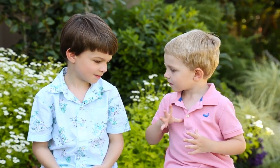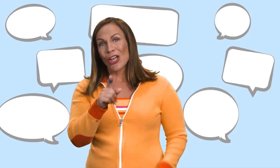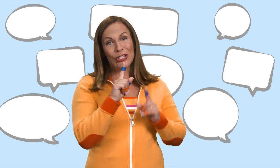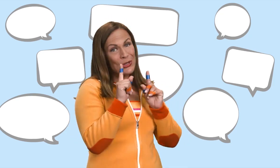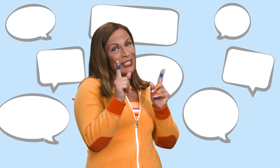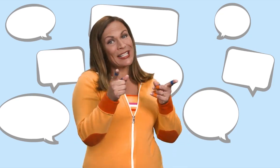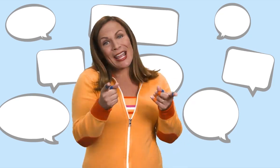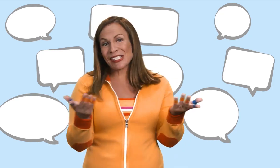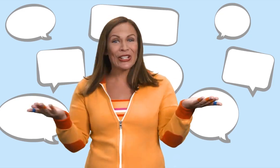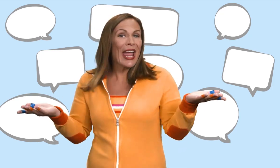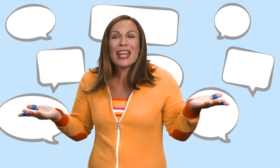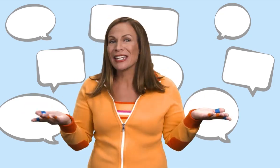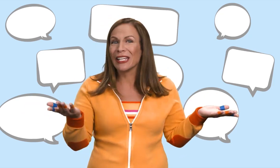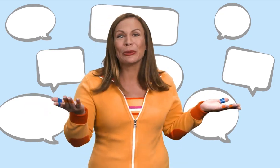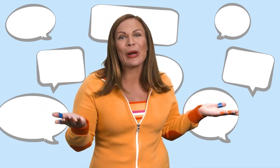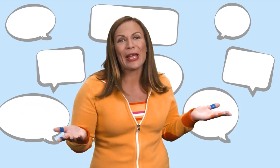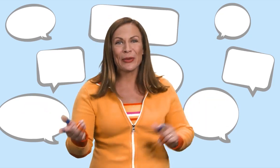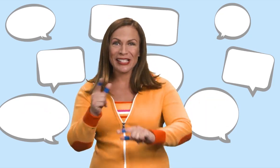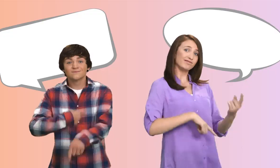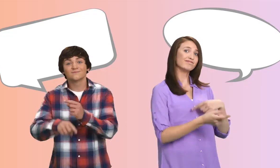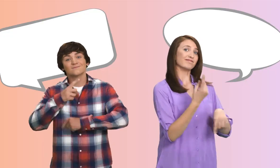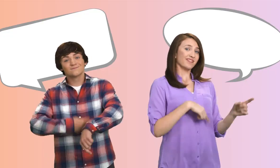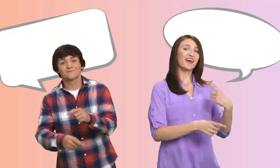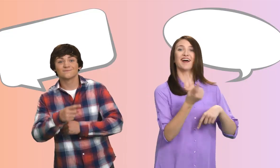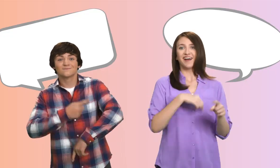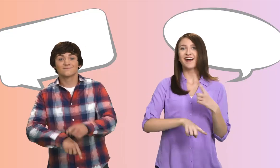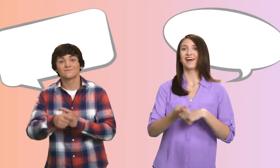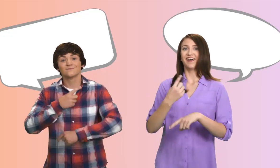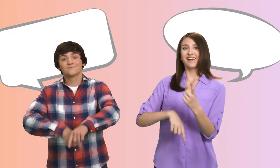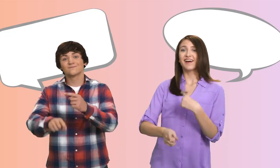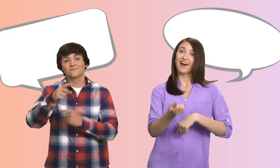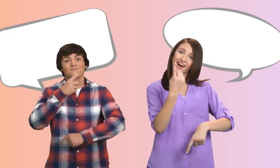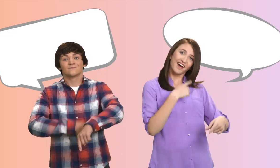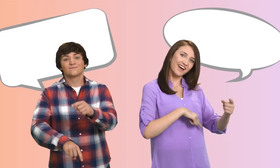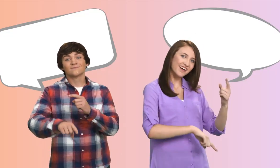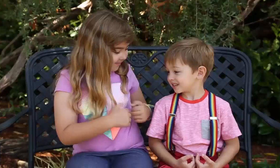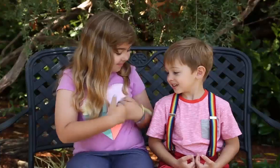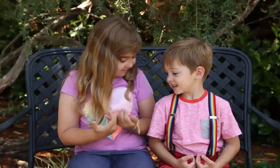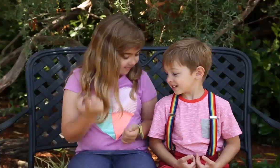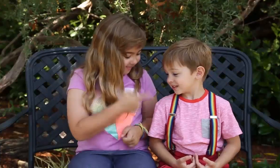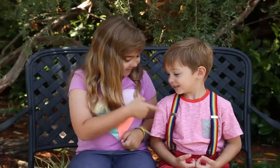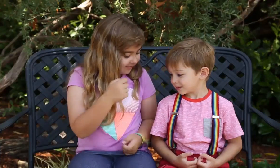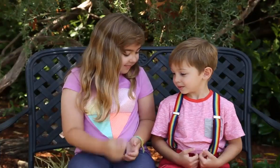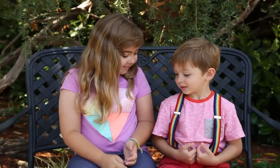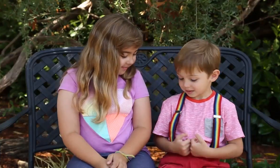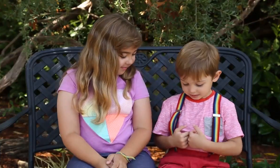fine. You can answer any way with signs. Signs. Signs. Signs. How you?